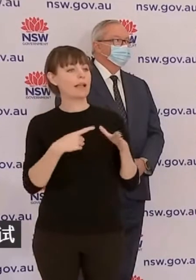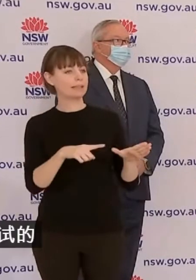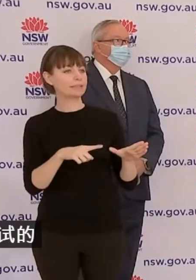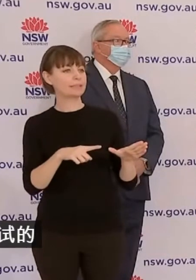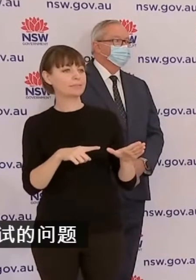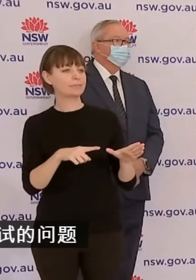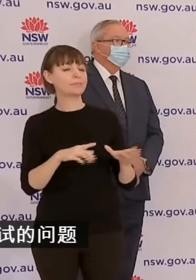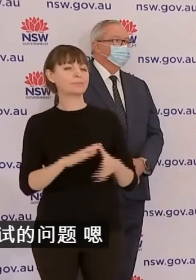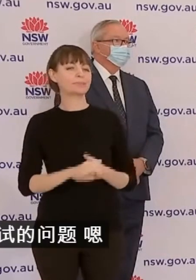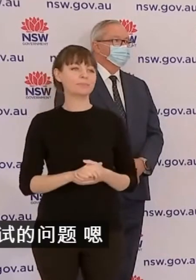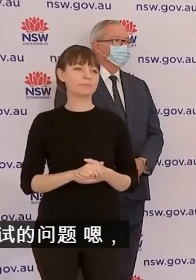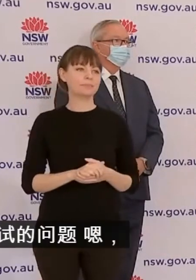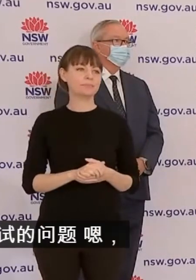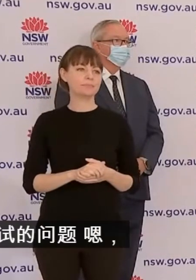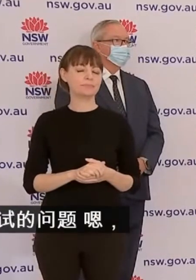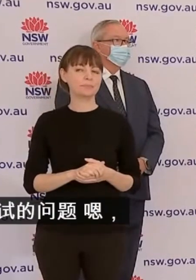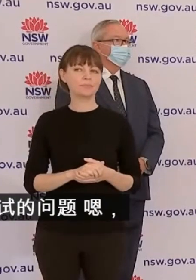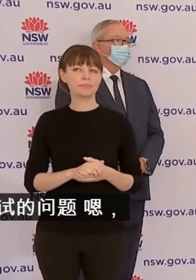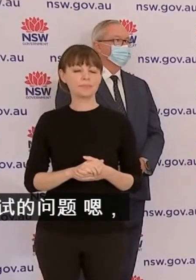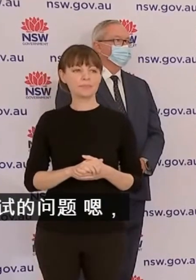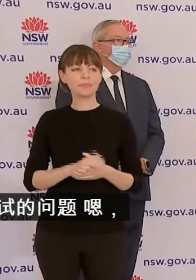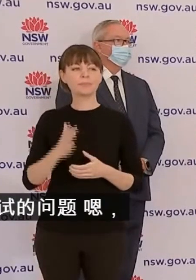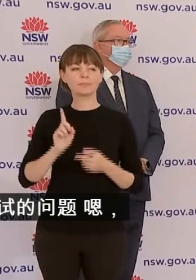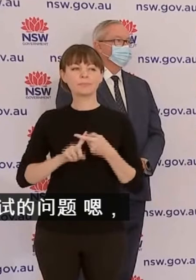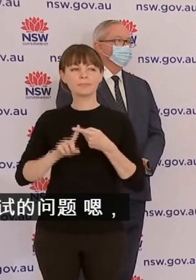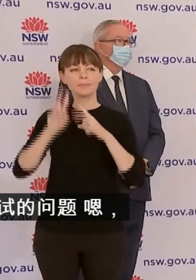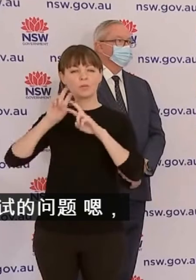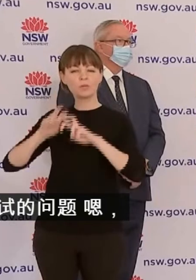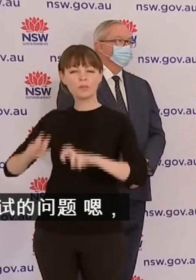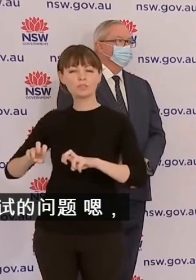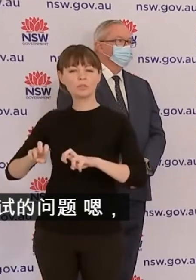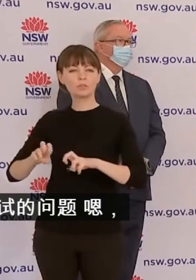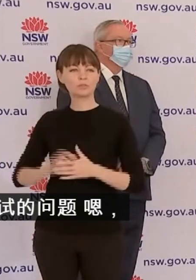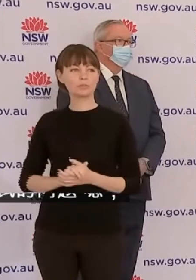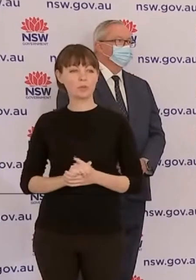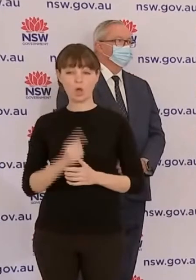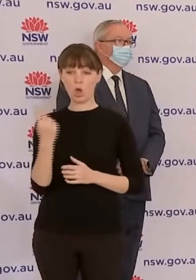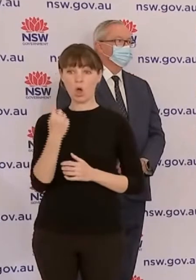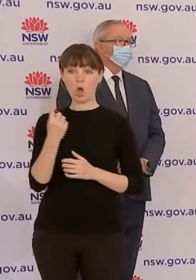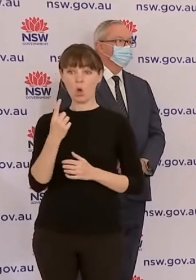Albury. People who step well beyond the orders. If someone is